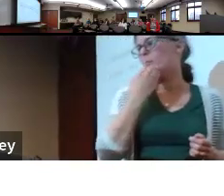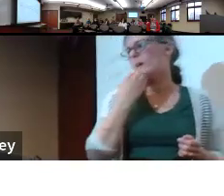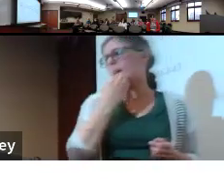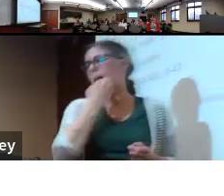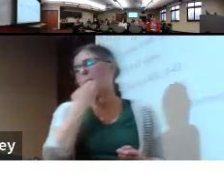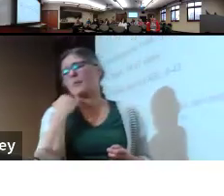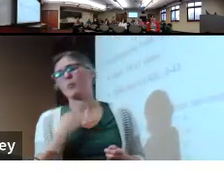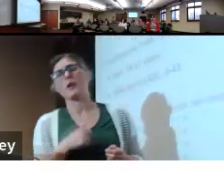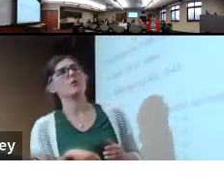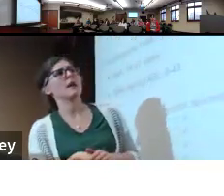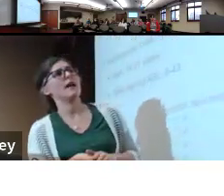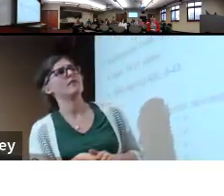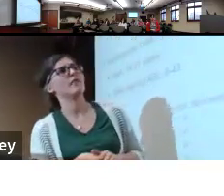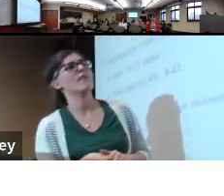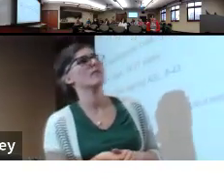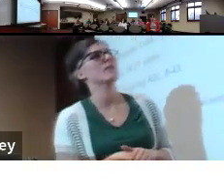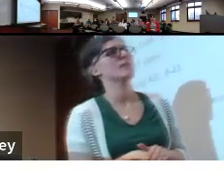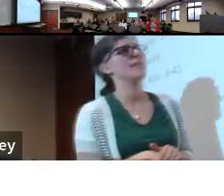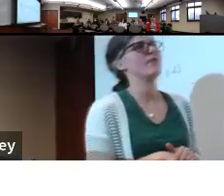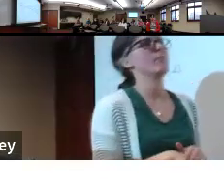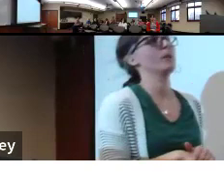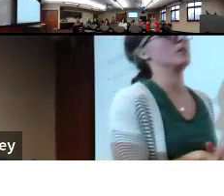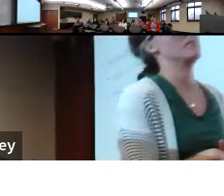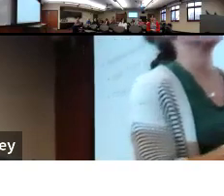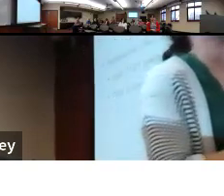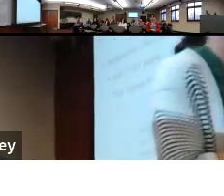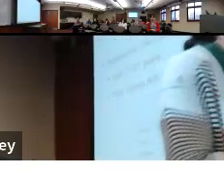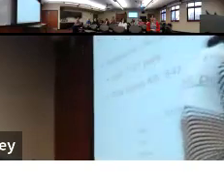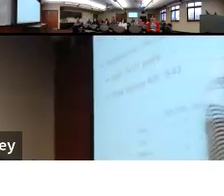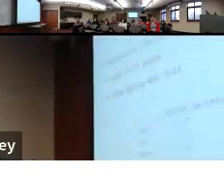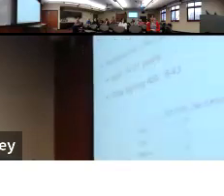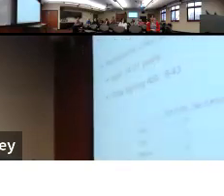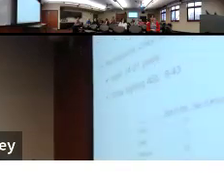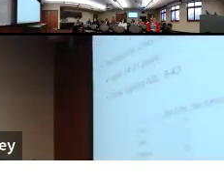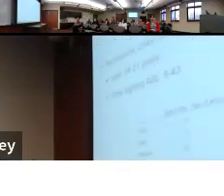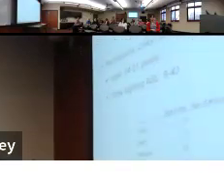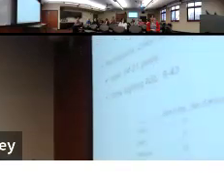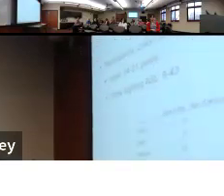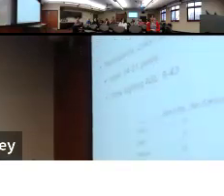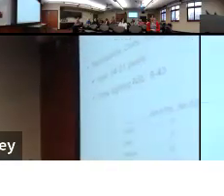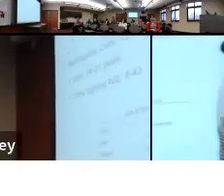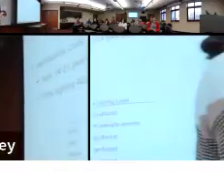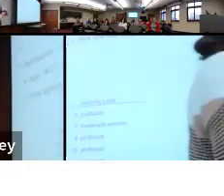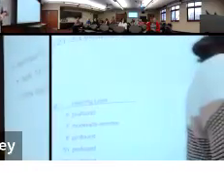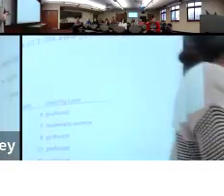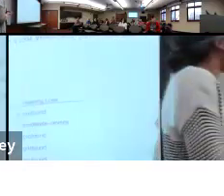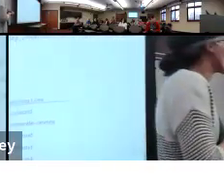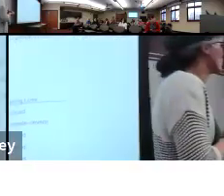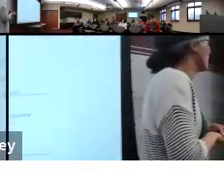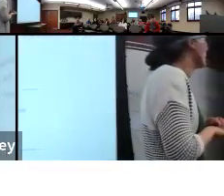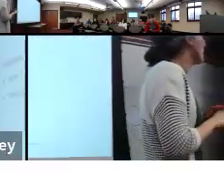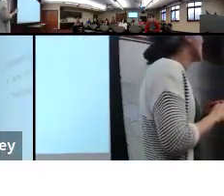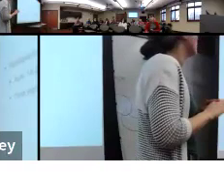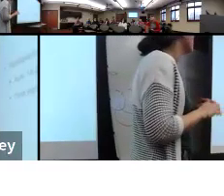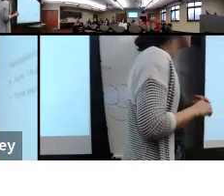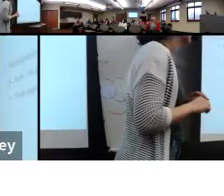mentioned, we looked at five deaf participants. We're using pseudonyms to refer to them. So it's Cody, Carl,